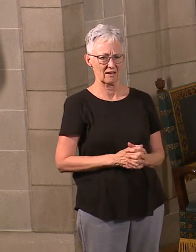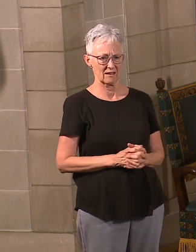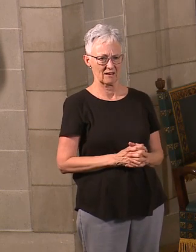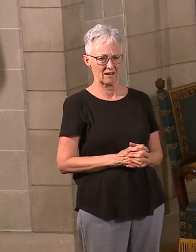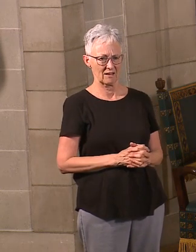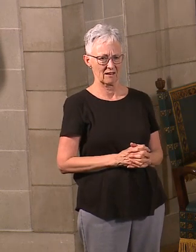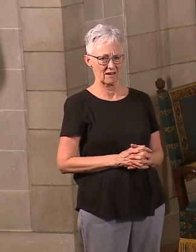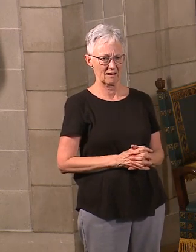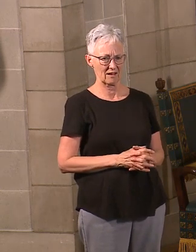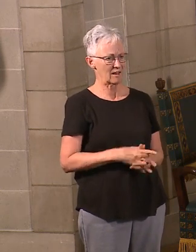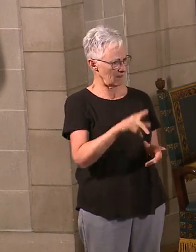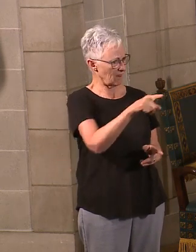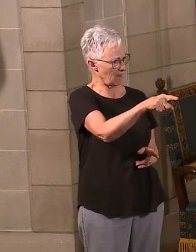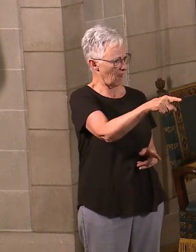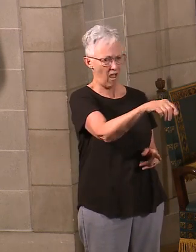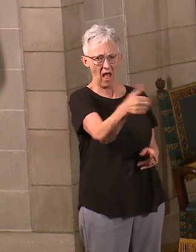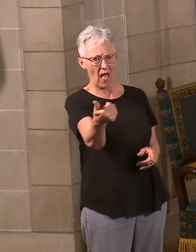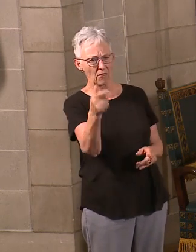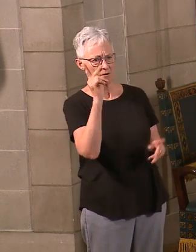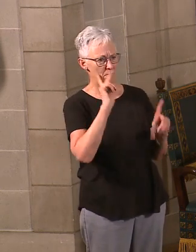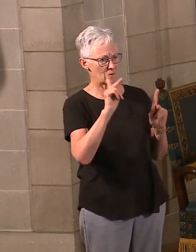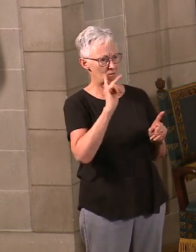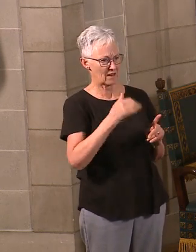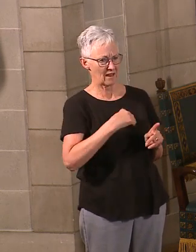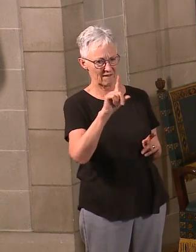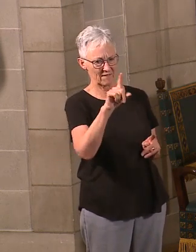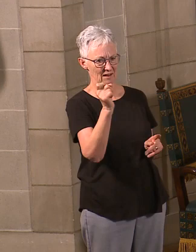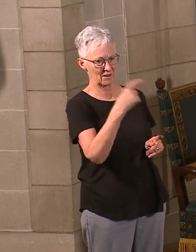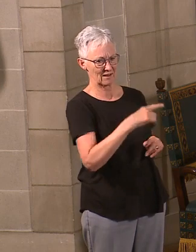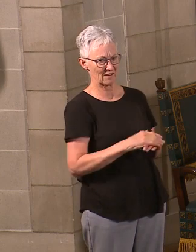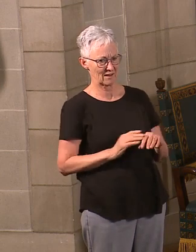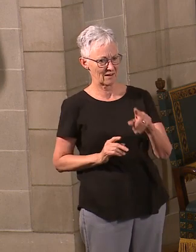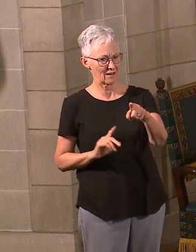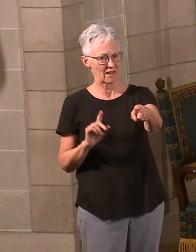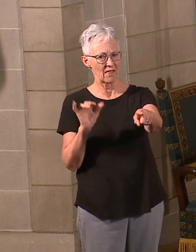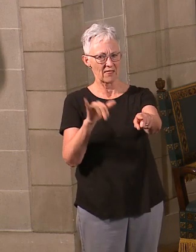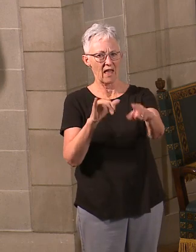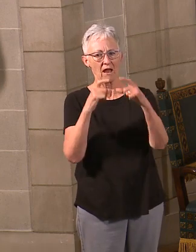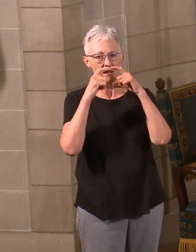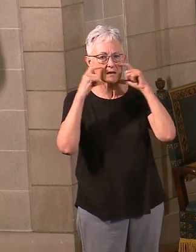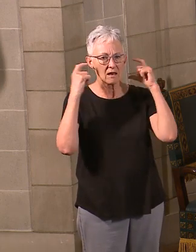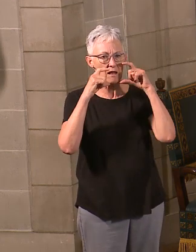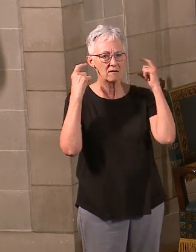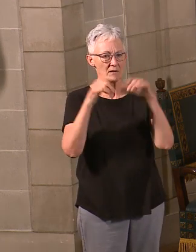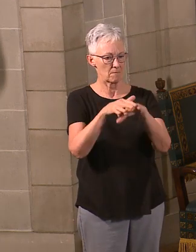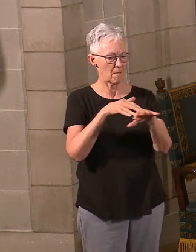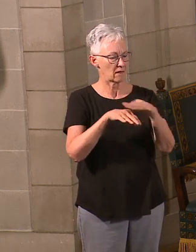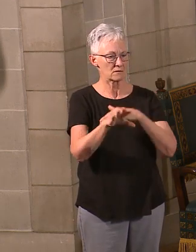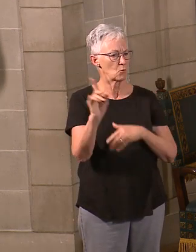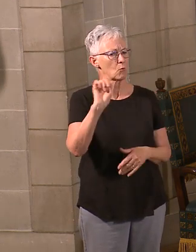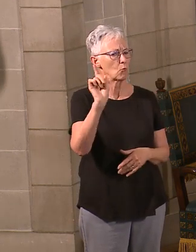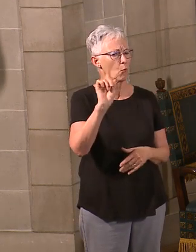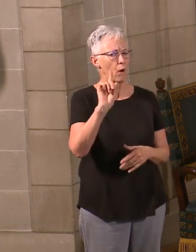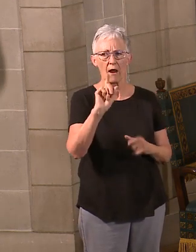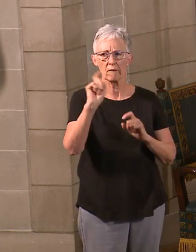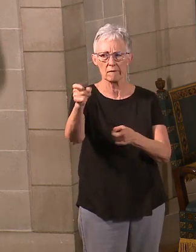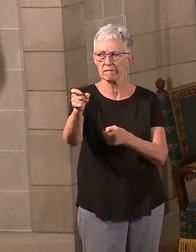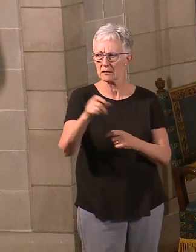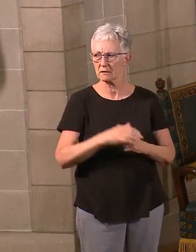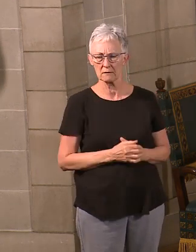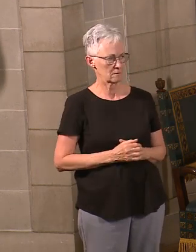Yeah, come on, let somebody else ask a question for a change. Where are the gloves and masks gonna go? What are you gonna do? So where are the gloves and masks going to